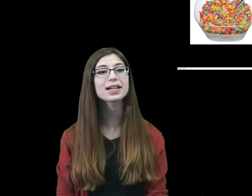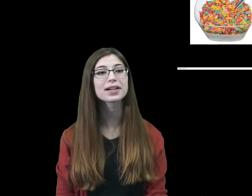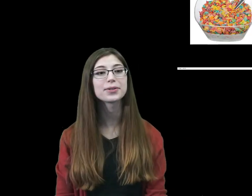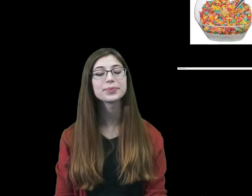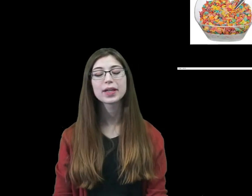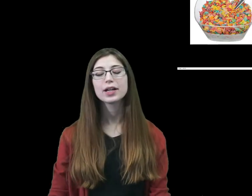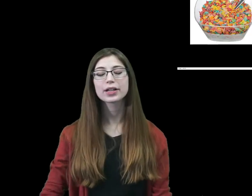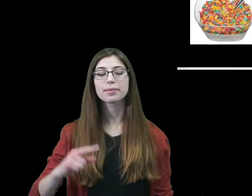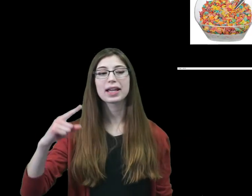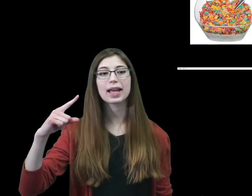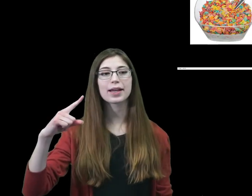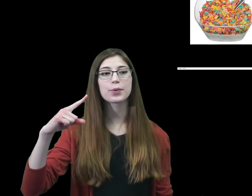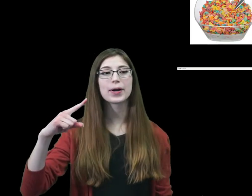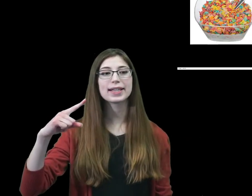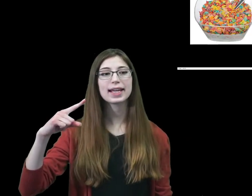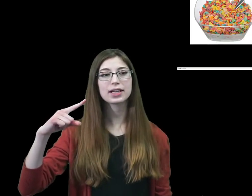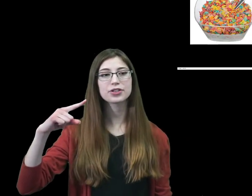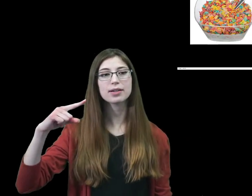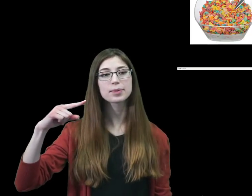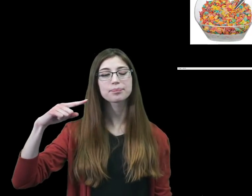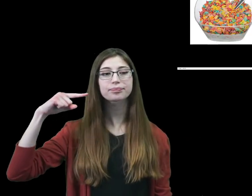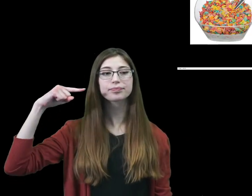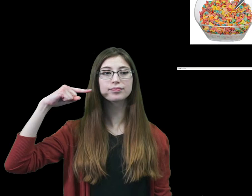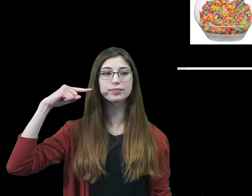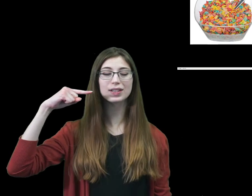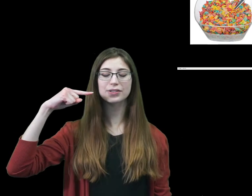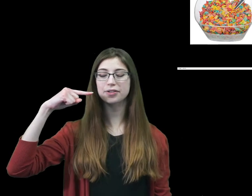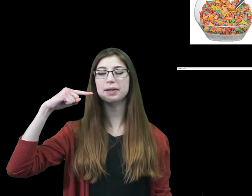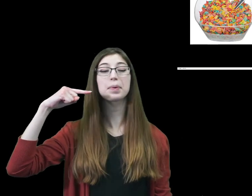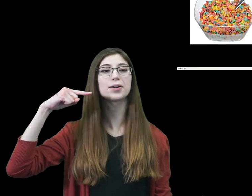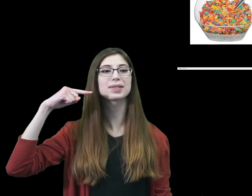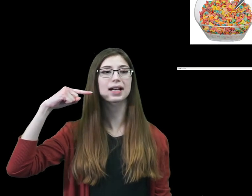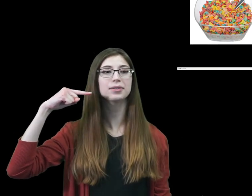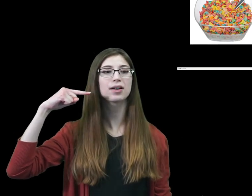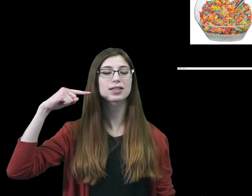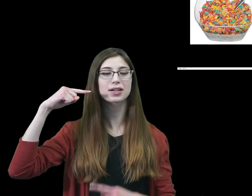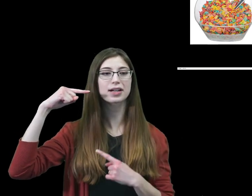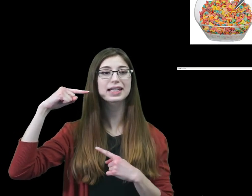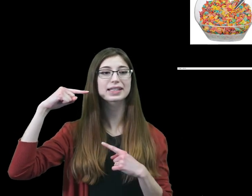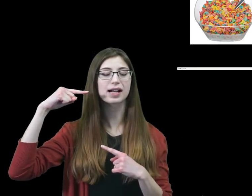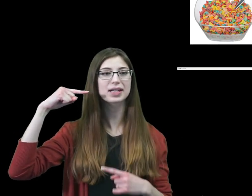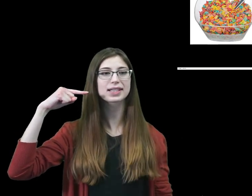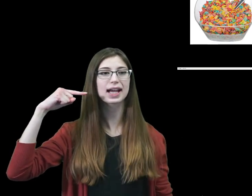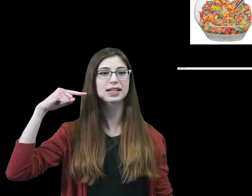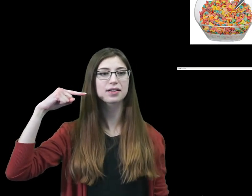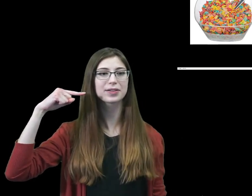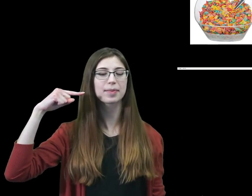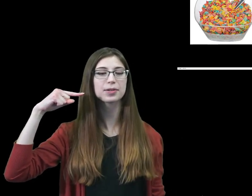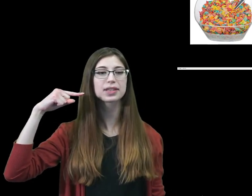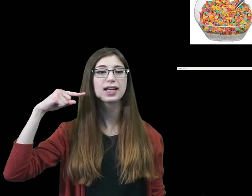Cereal. You're going to make a 1 handshake, turn it palm down, start it at the dominant side of your mouth, and